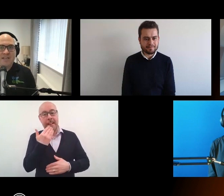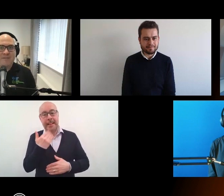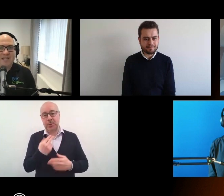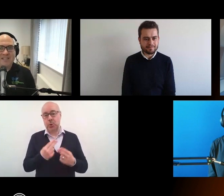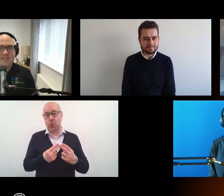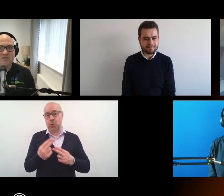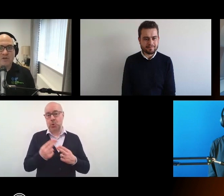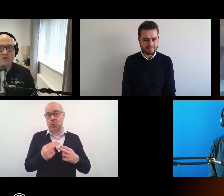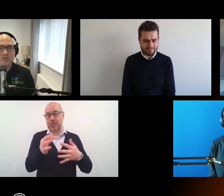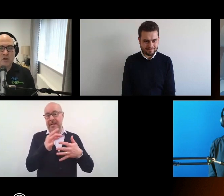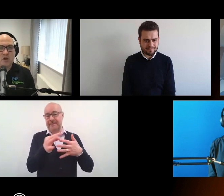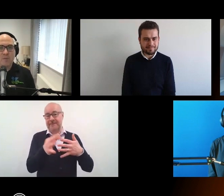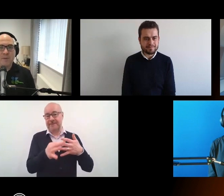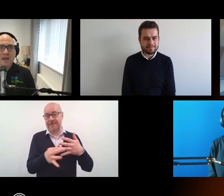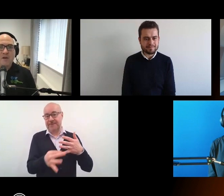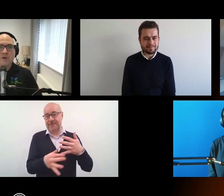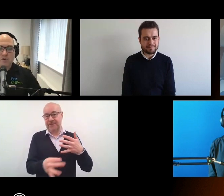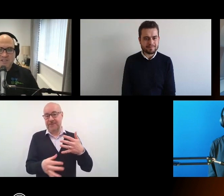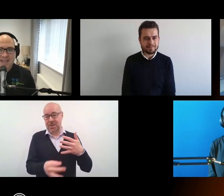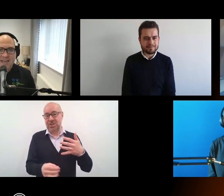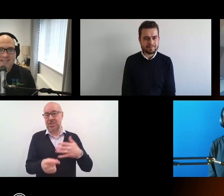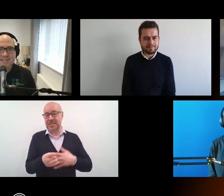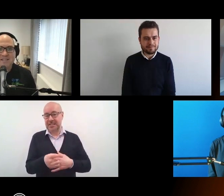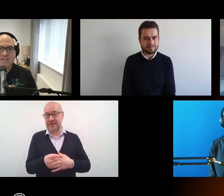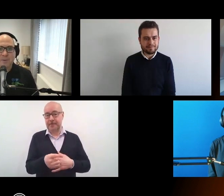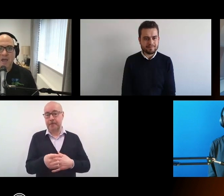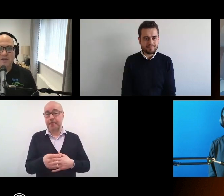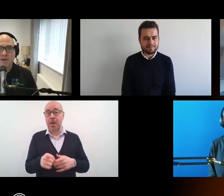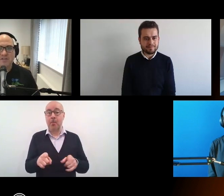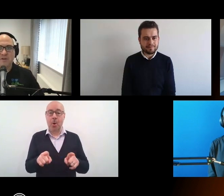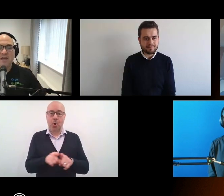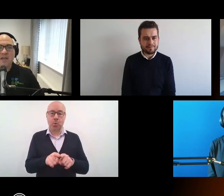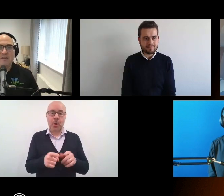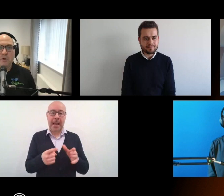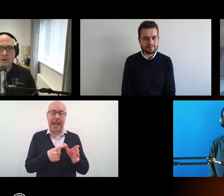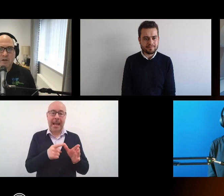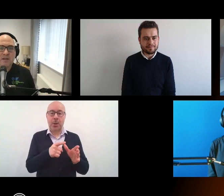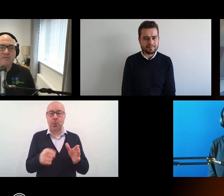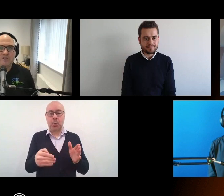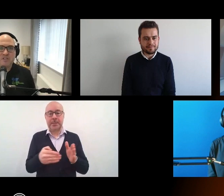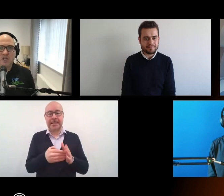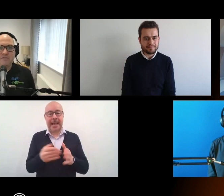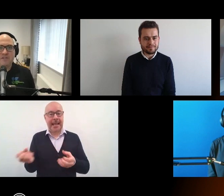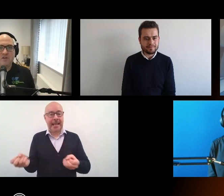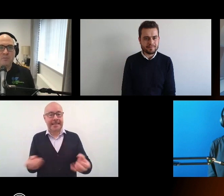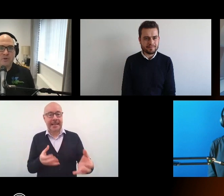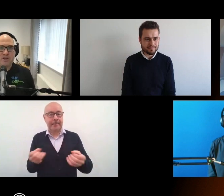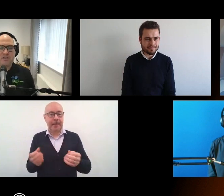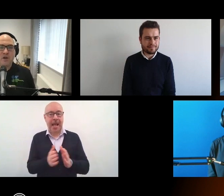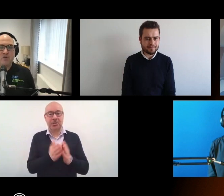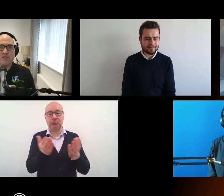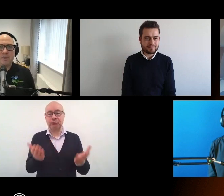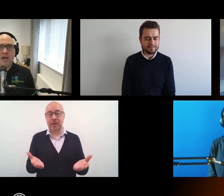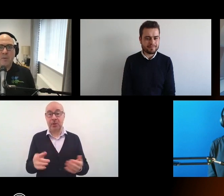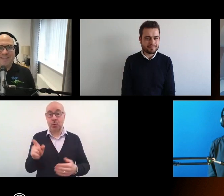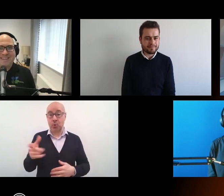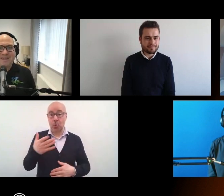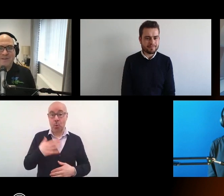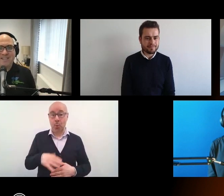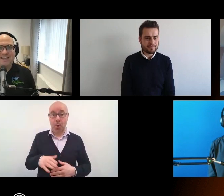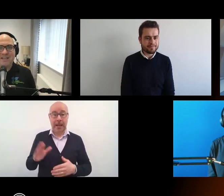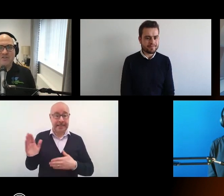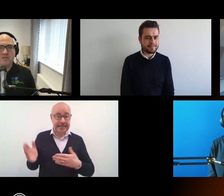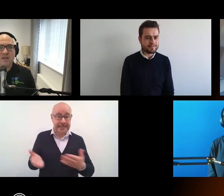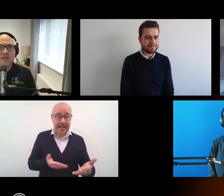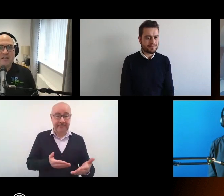on eventindustrynews.com. Of course, the A to Z supplier directory. If you are looking for a service, a product, or a supplier within